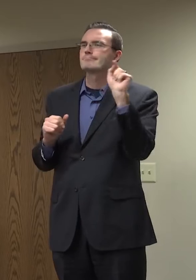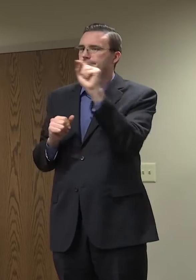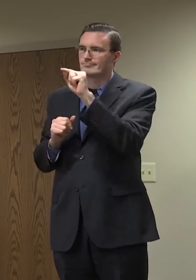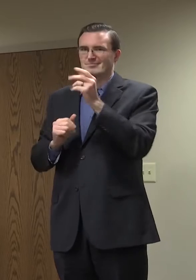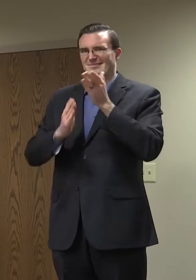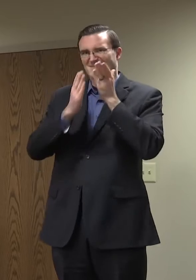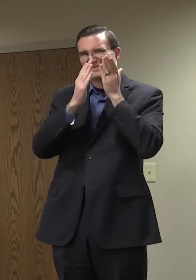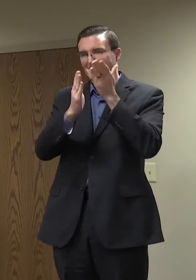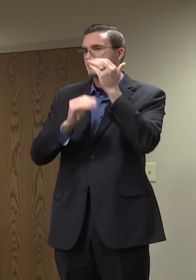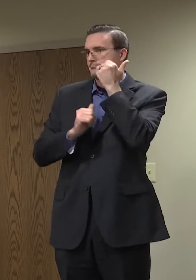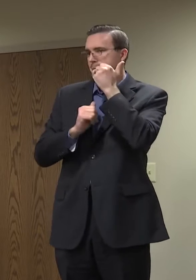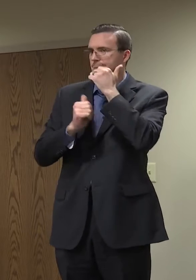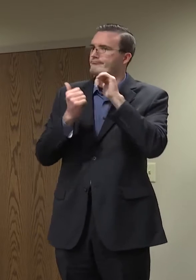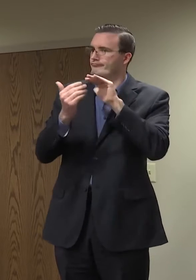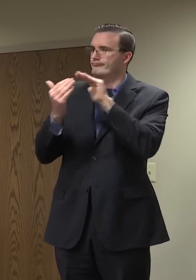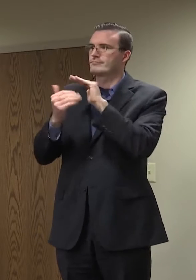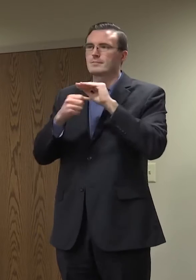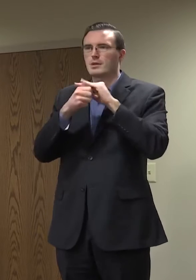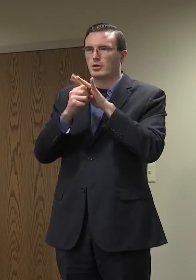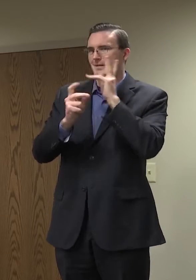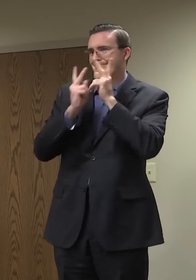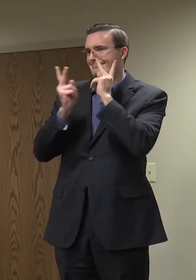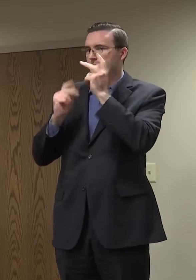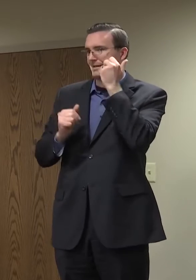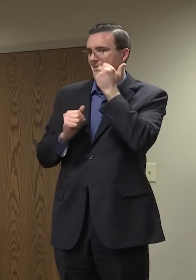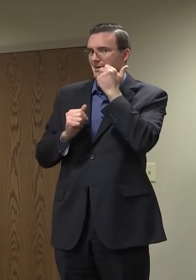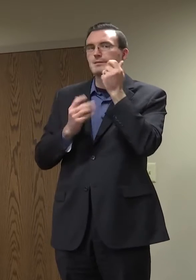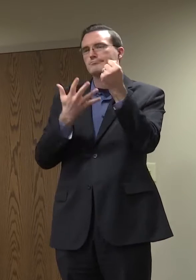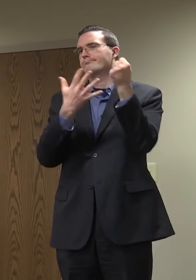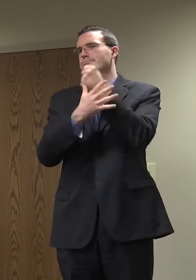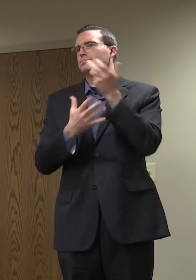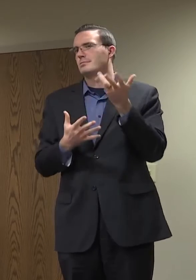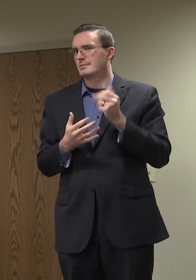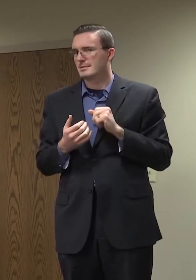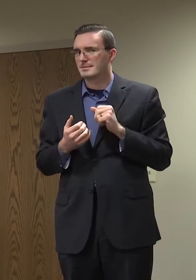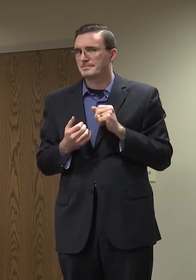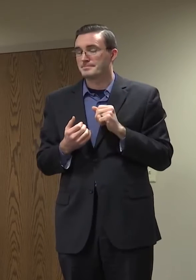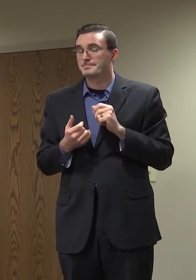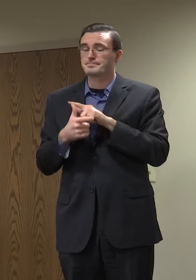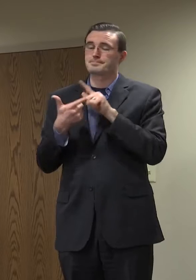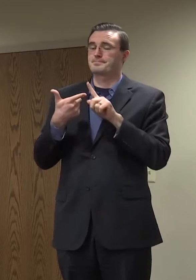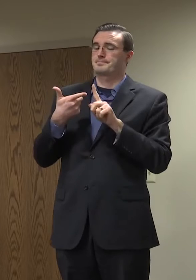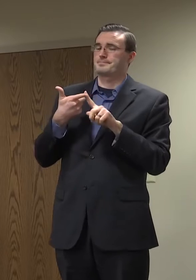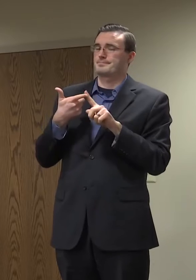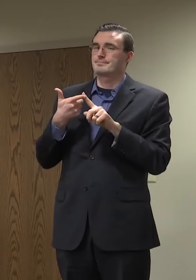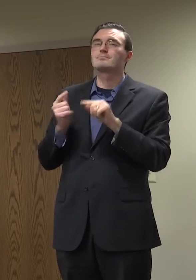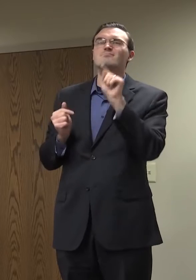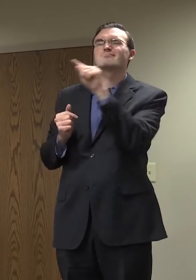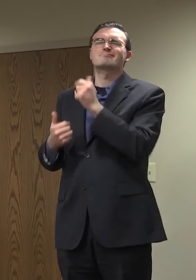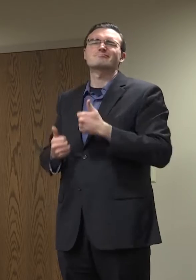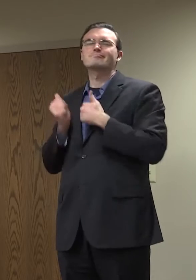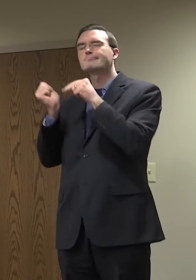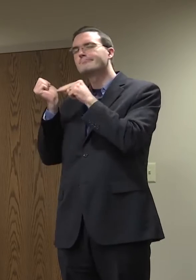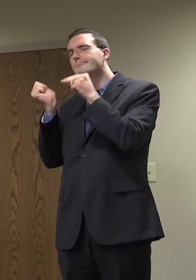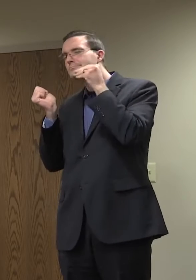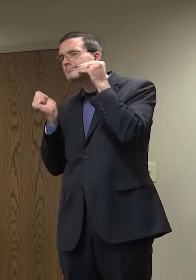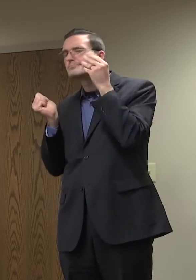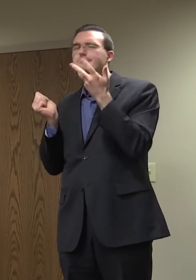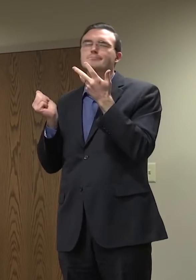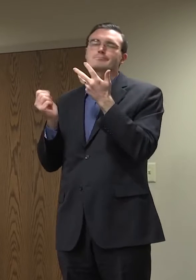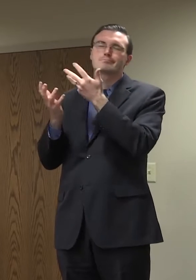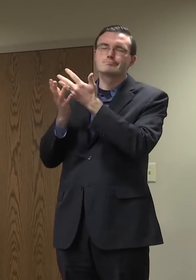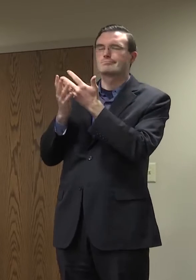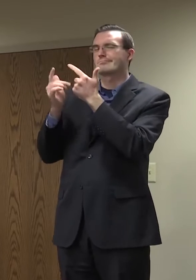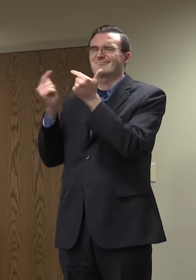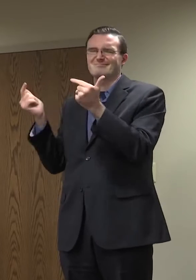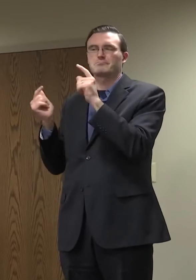healthcare systems. The next priority group are residents of long-term care facilities. And you've been hearing about that through a